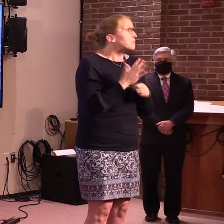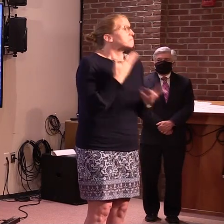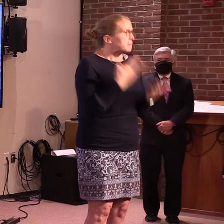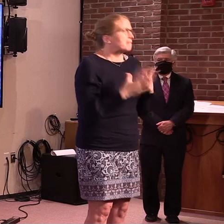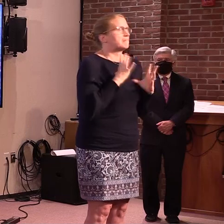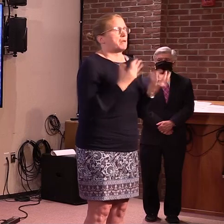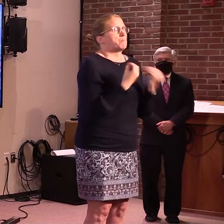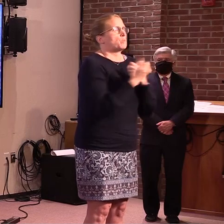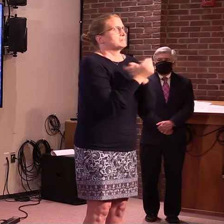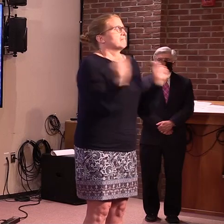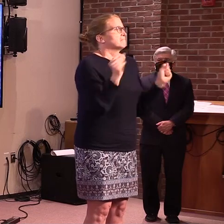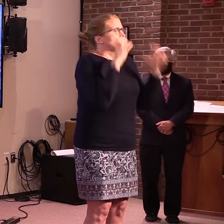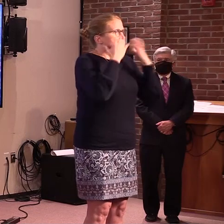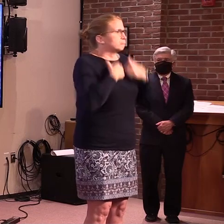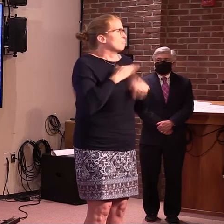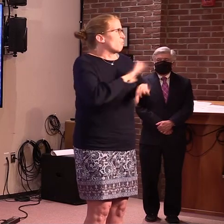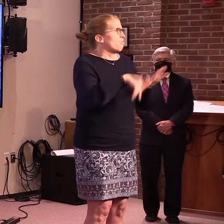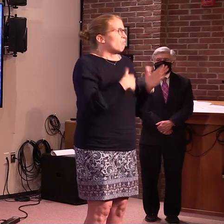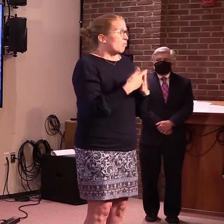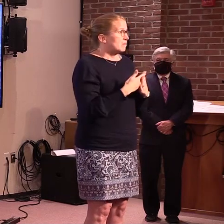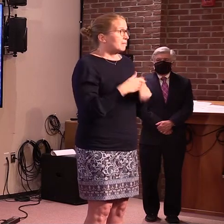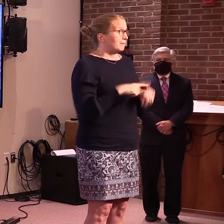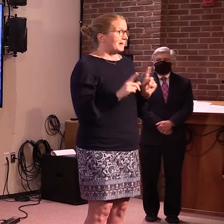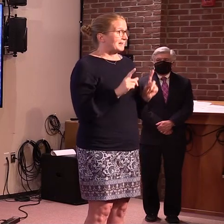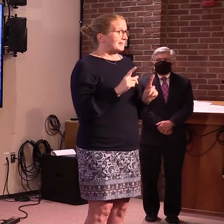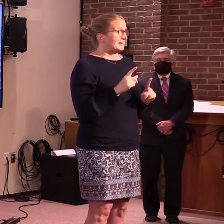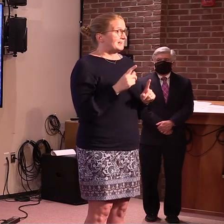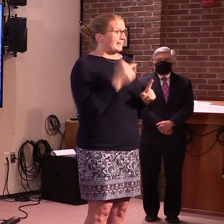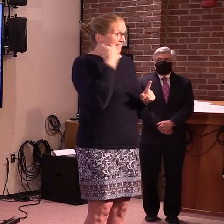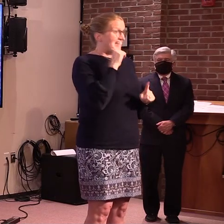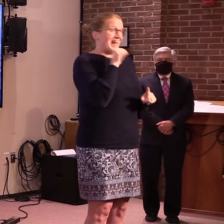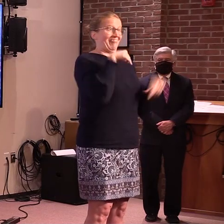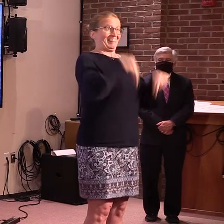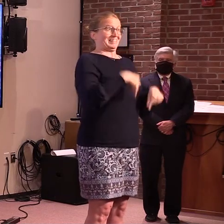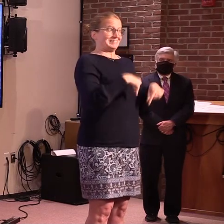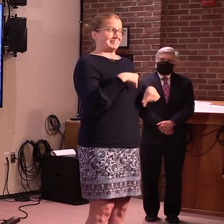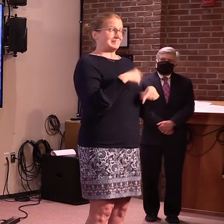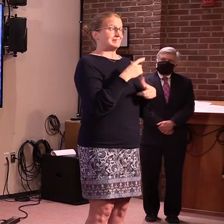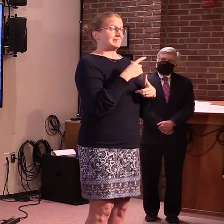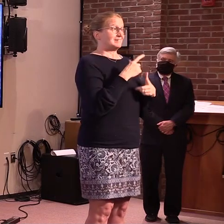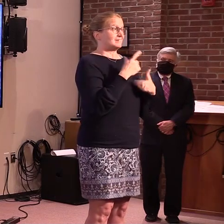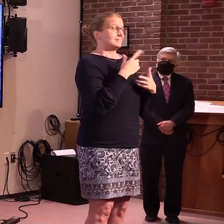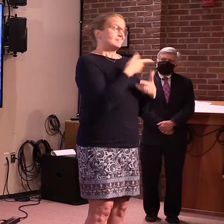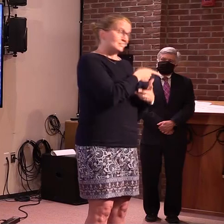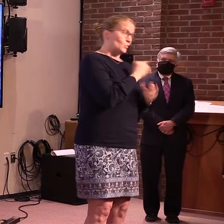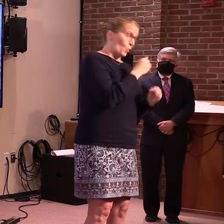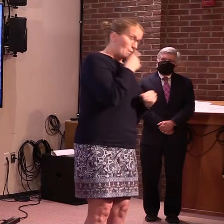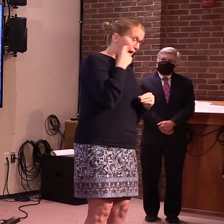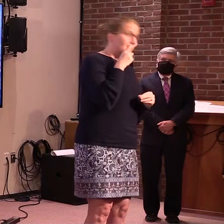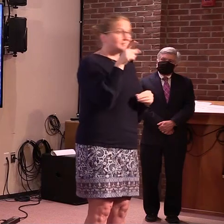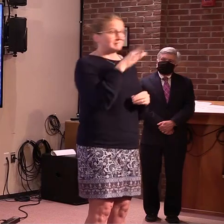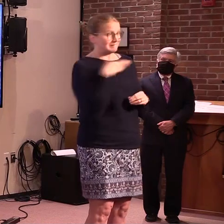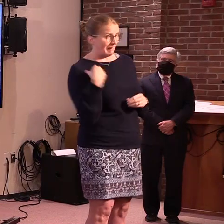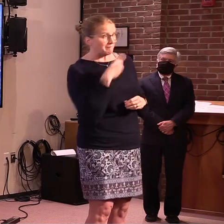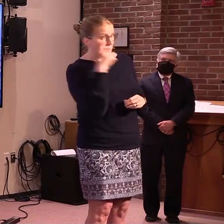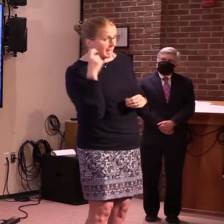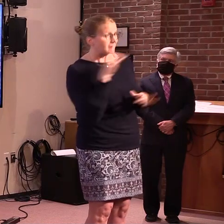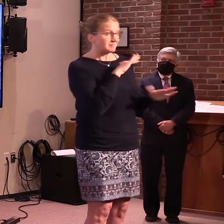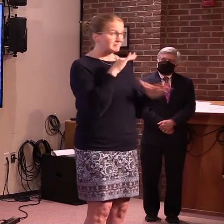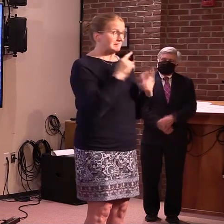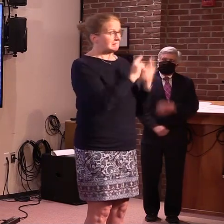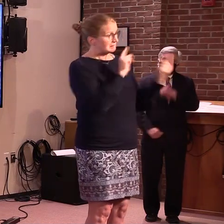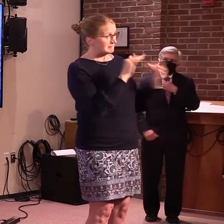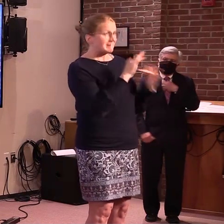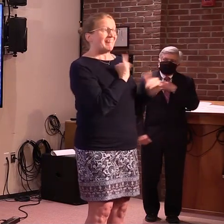choice we have at this point is not opening at all, and we have to face again with our state seeing the